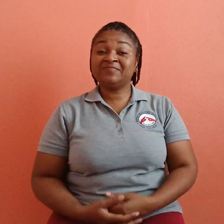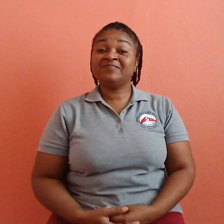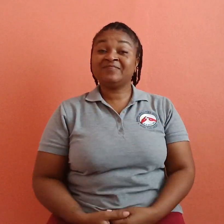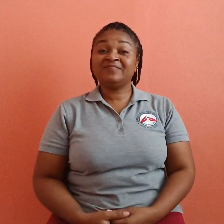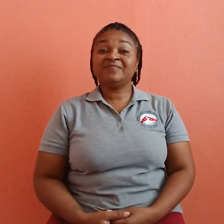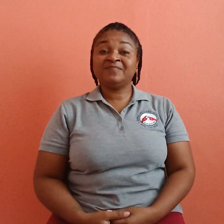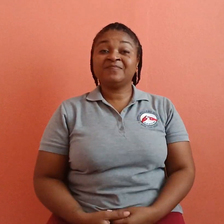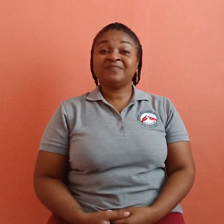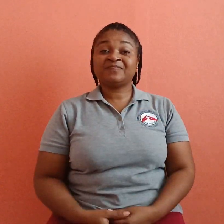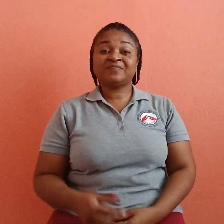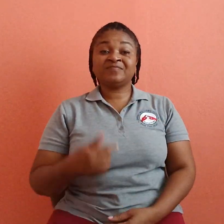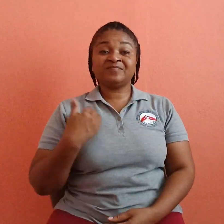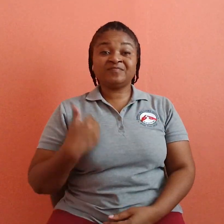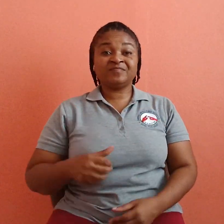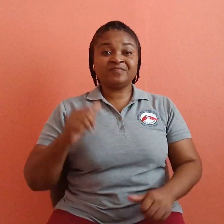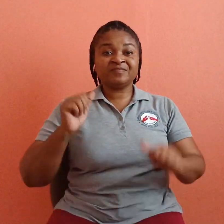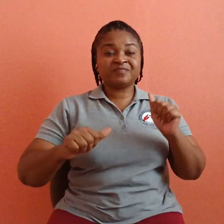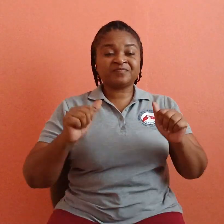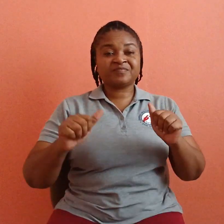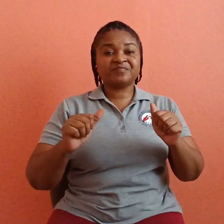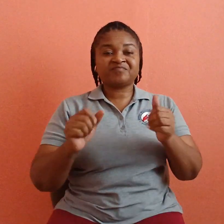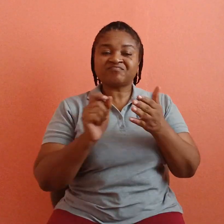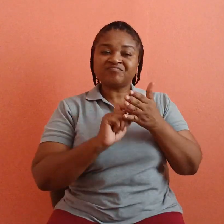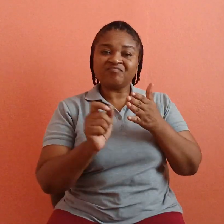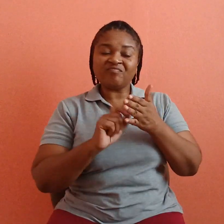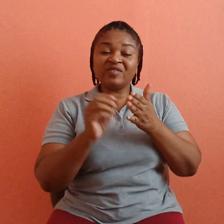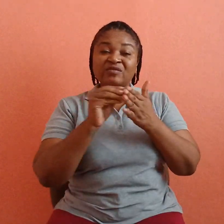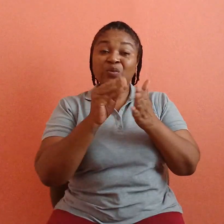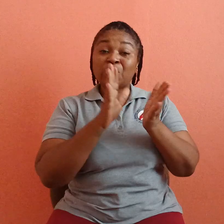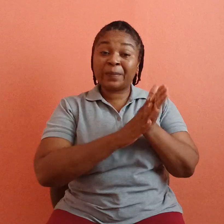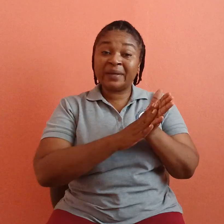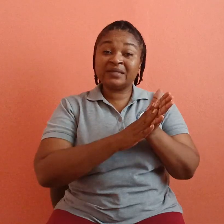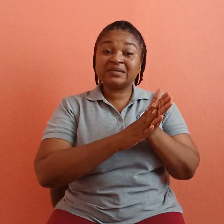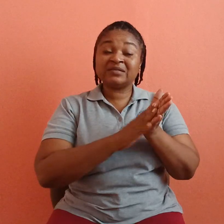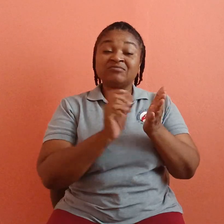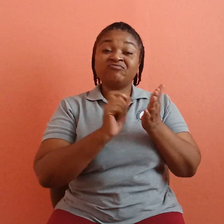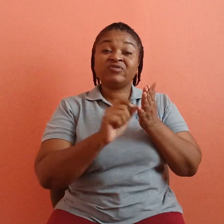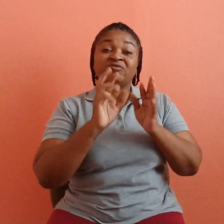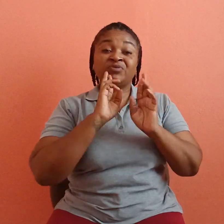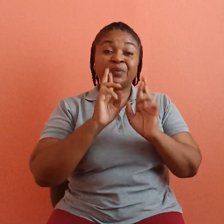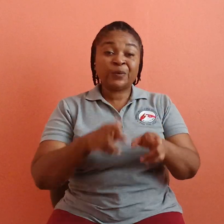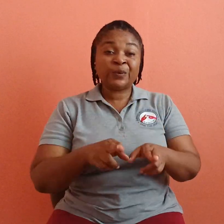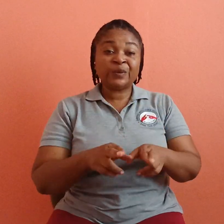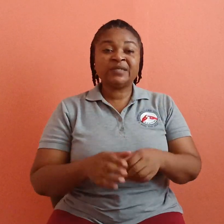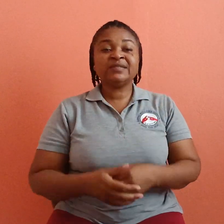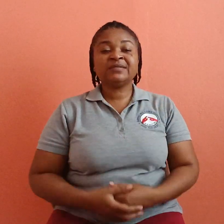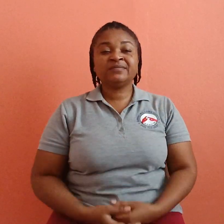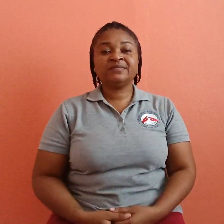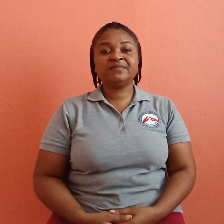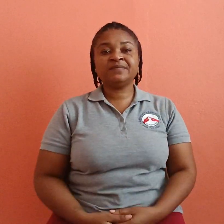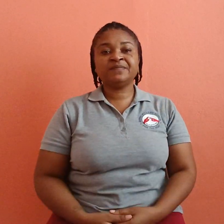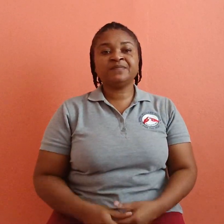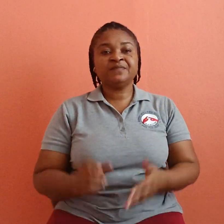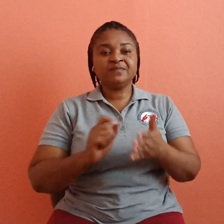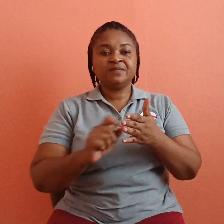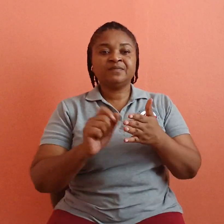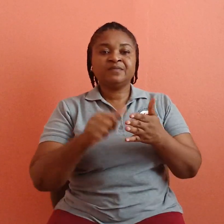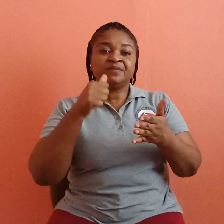I'm able to draft documents, write reports, write letters,